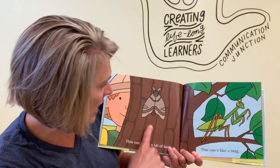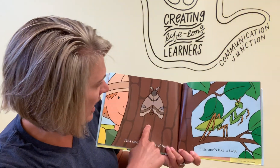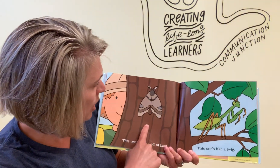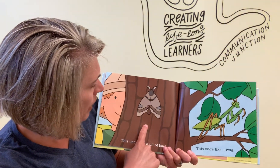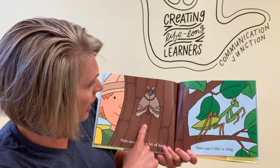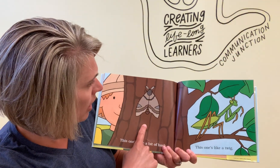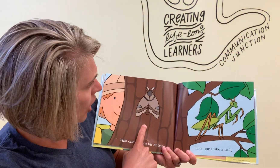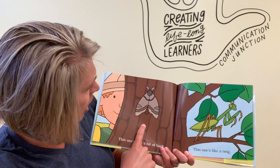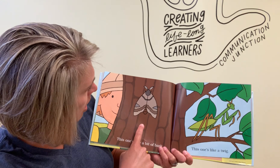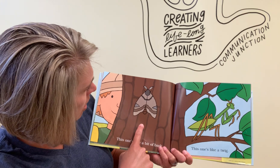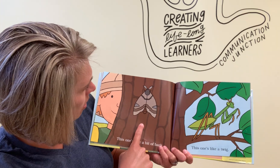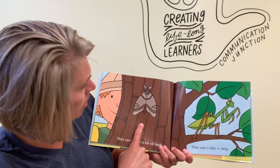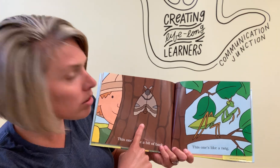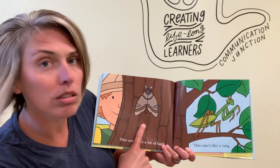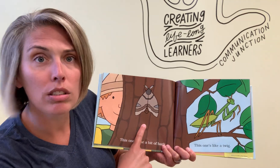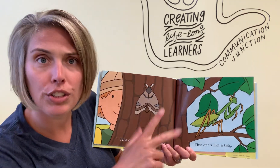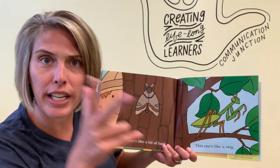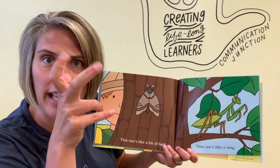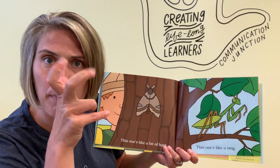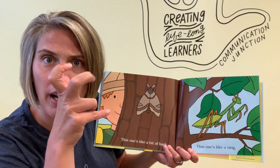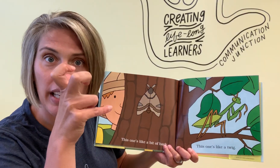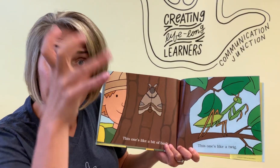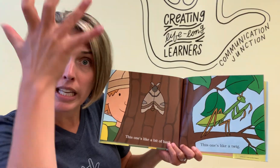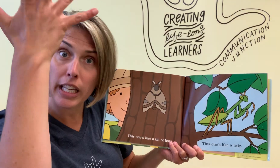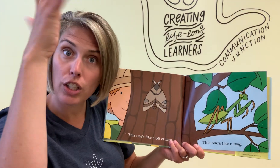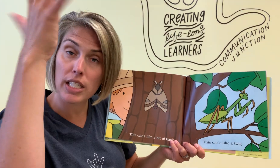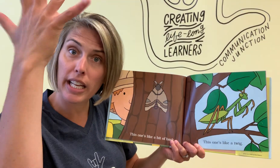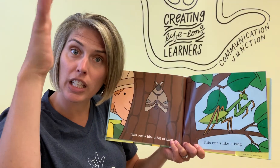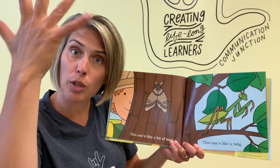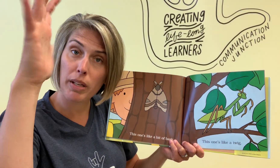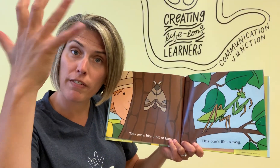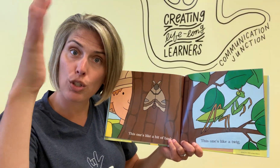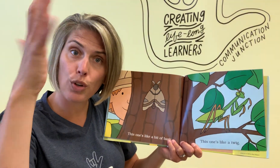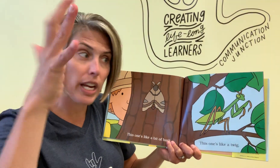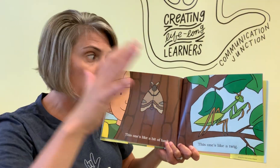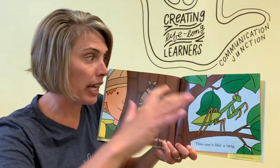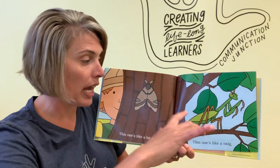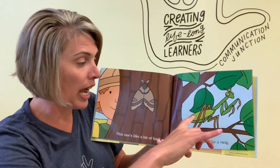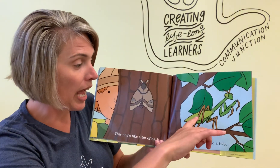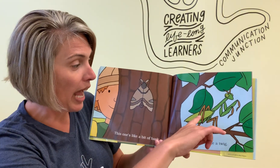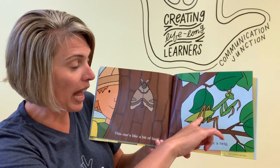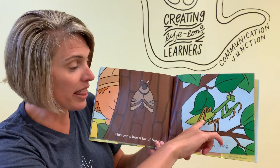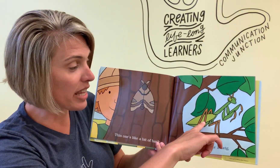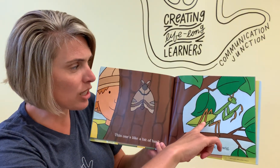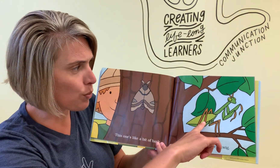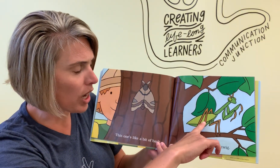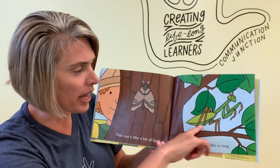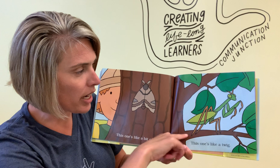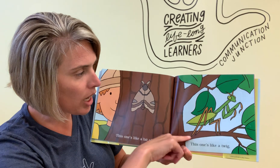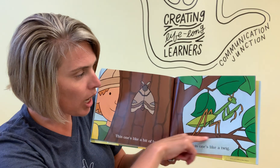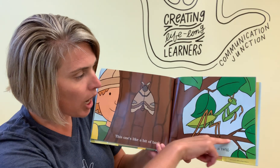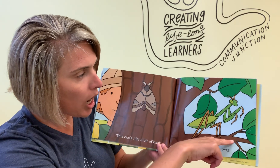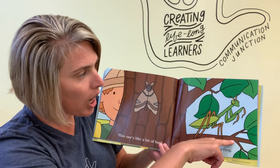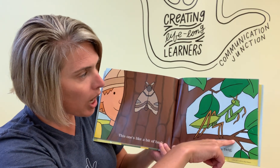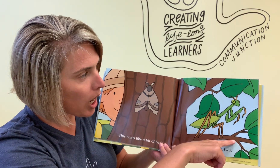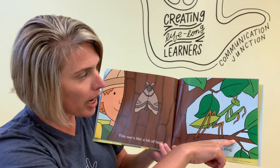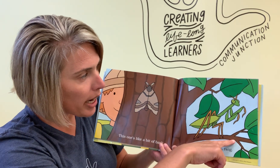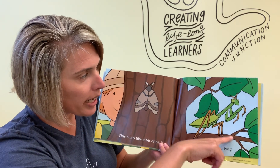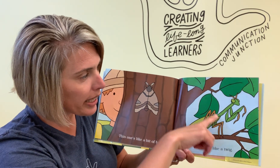This one, oh, look at that bug. It looks like a little bit of a tree. And this one, oh, he